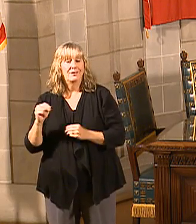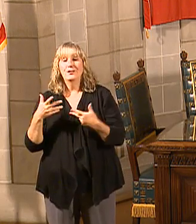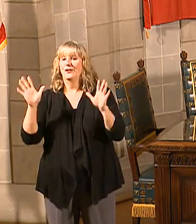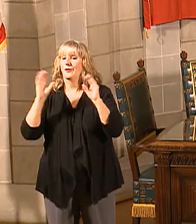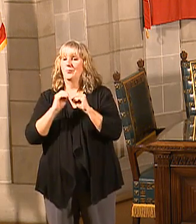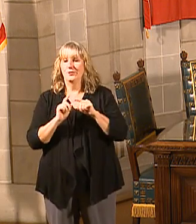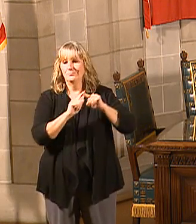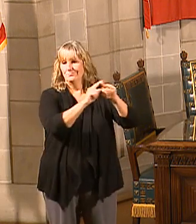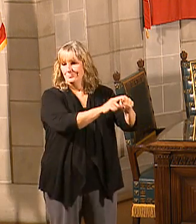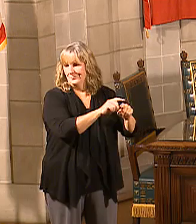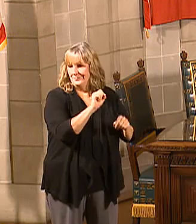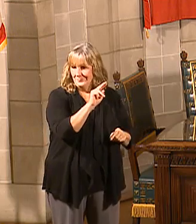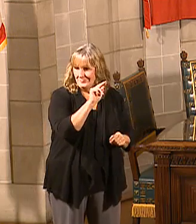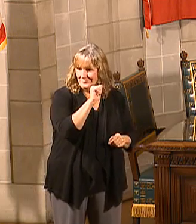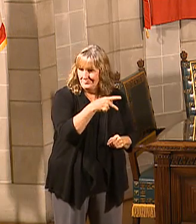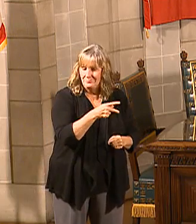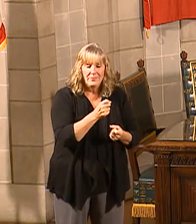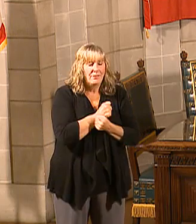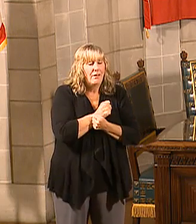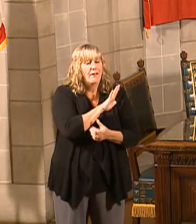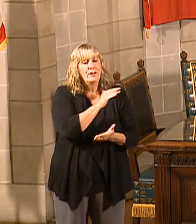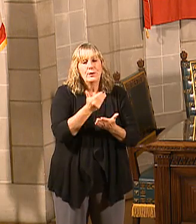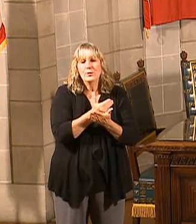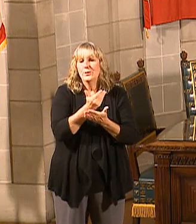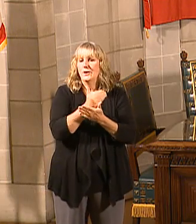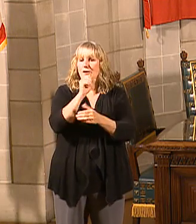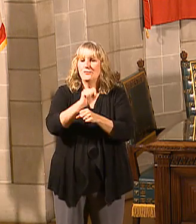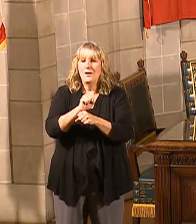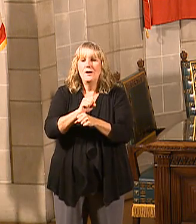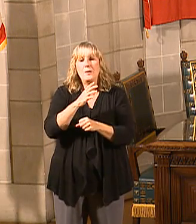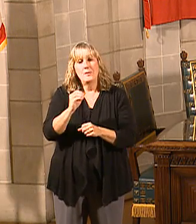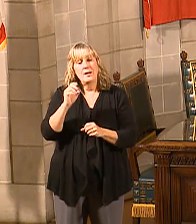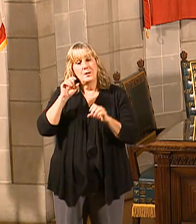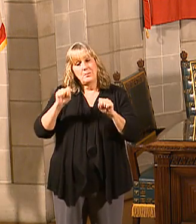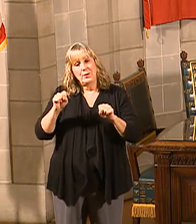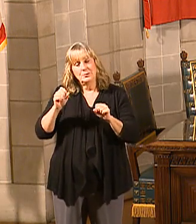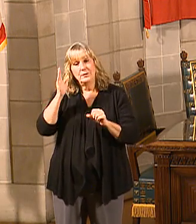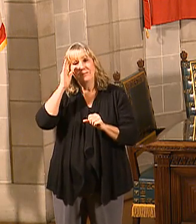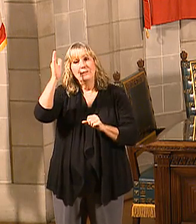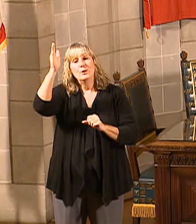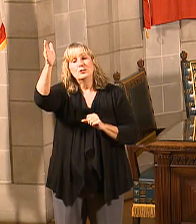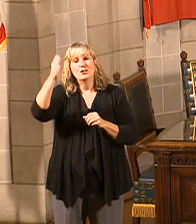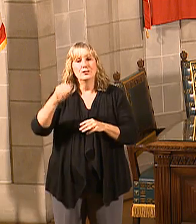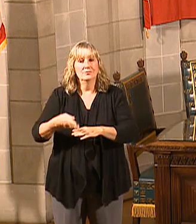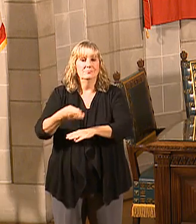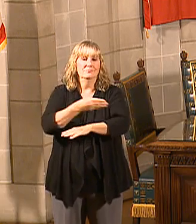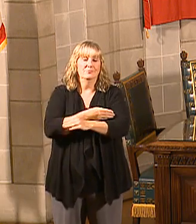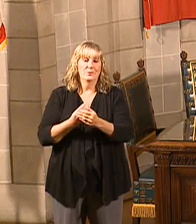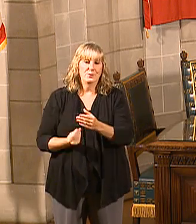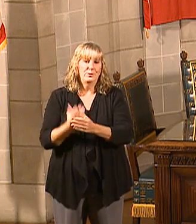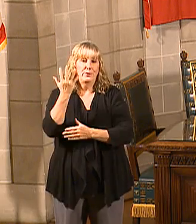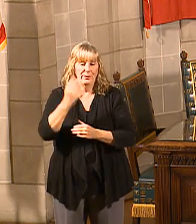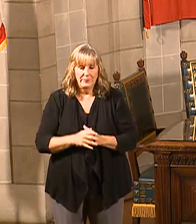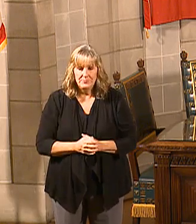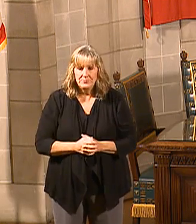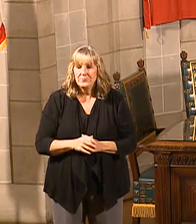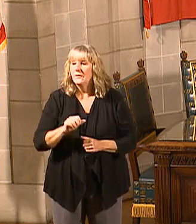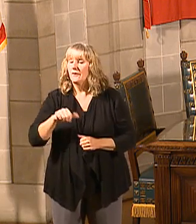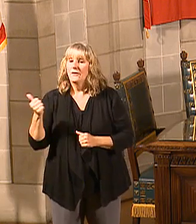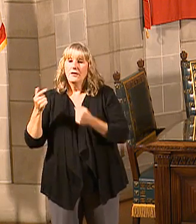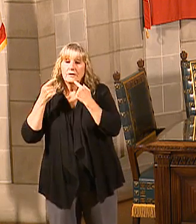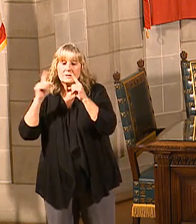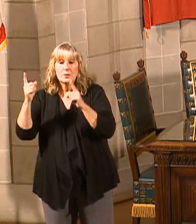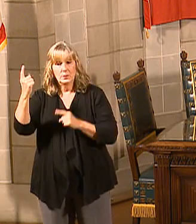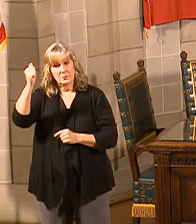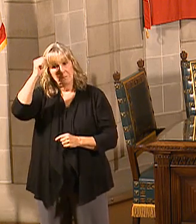on SNAP. She loves her new career and the potential growth within her current company. Another success is reflected when a